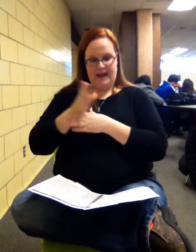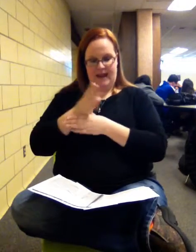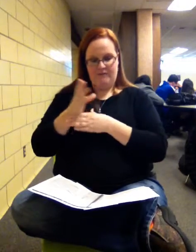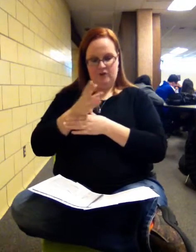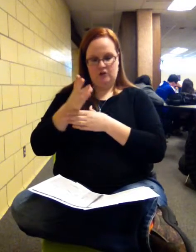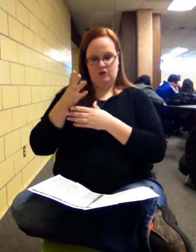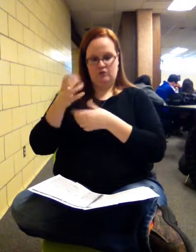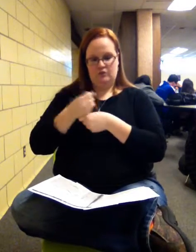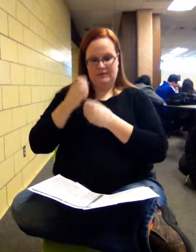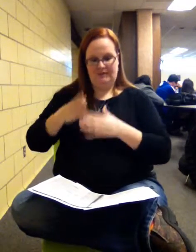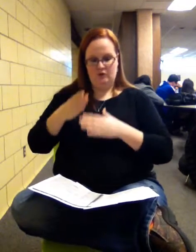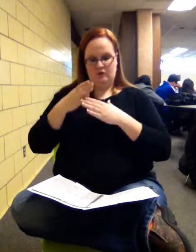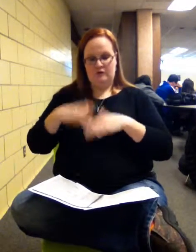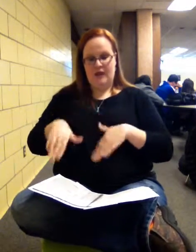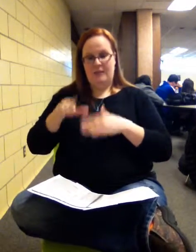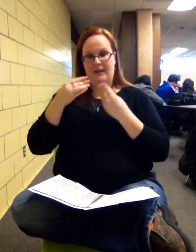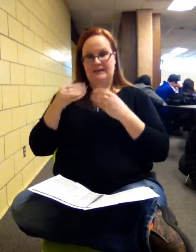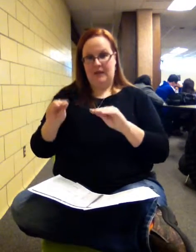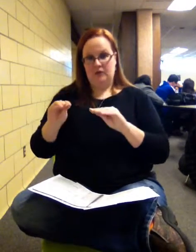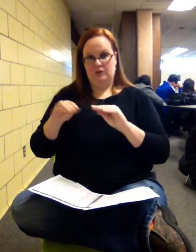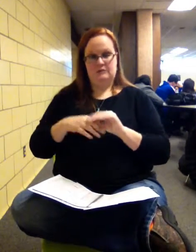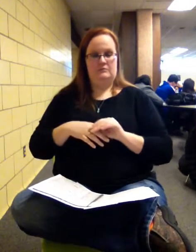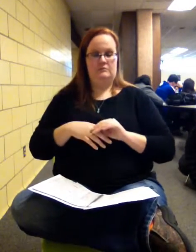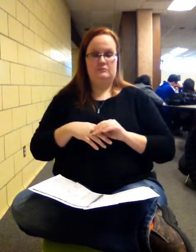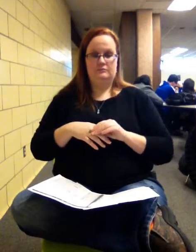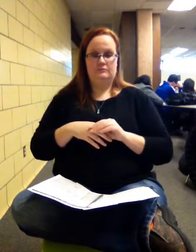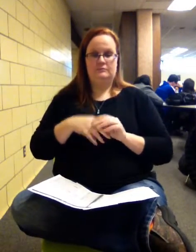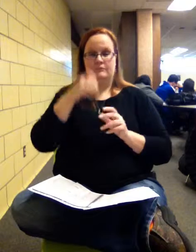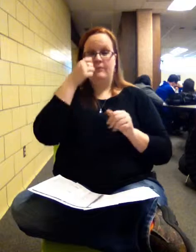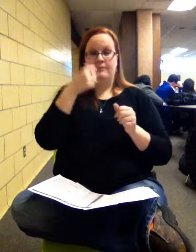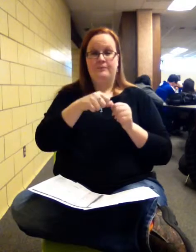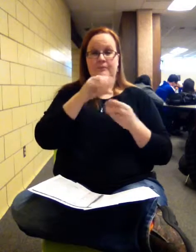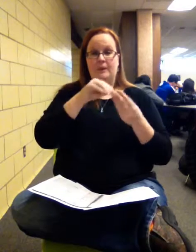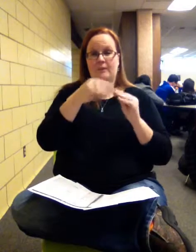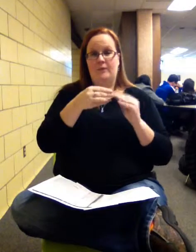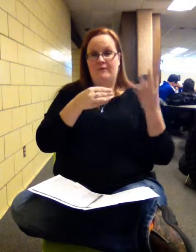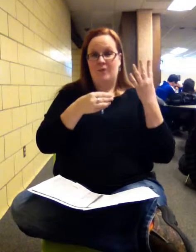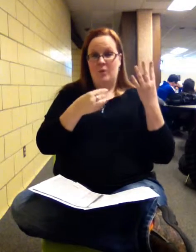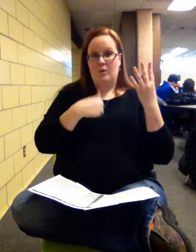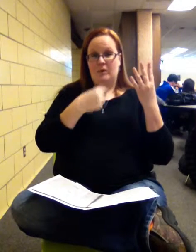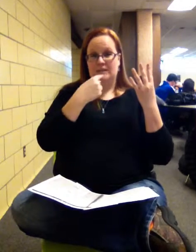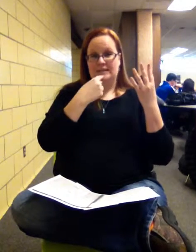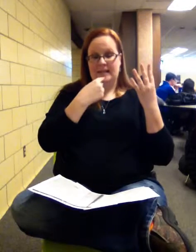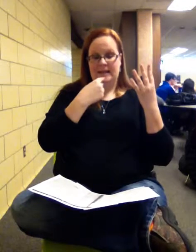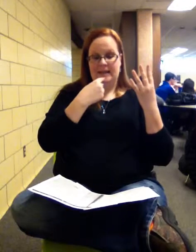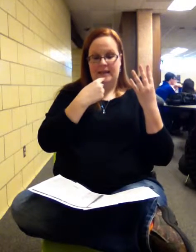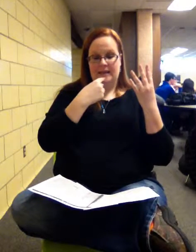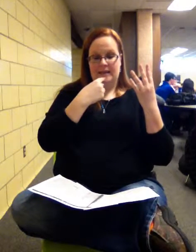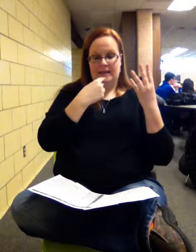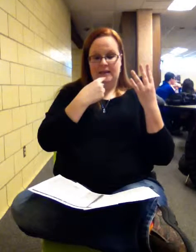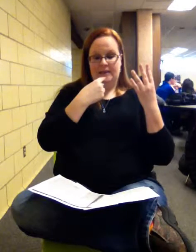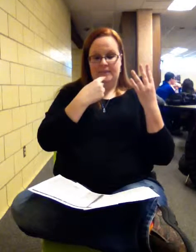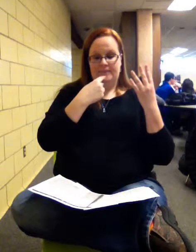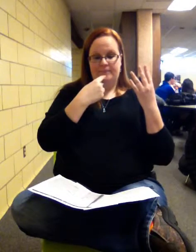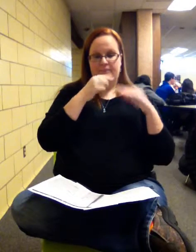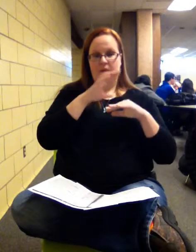divided by sales. Remember on number 4, what we're saying is that on the chart that I